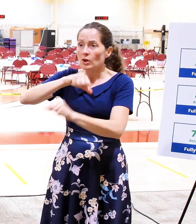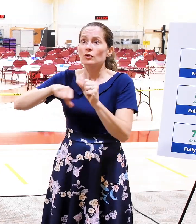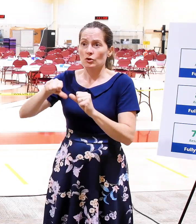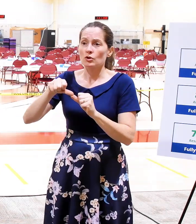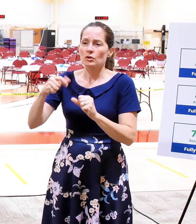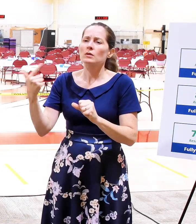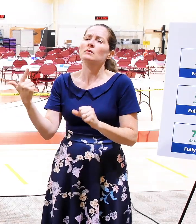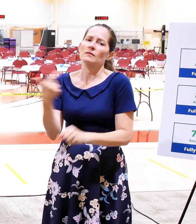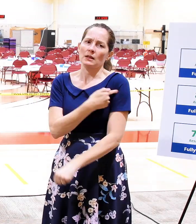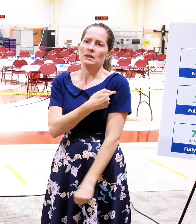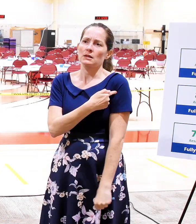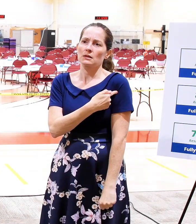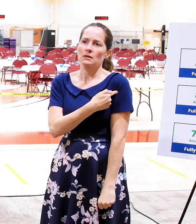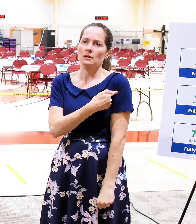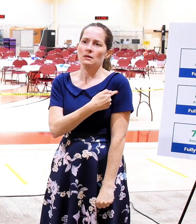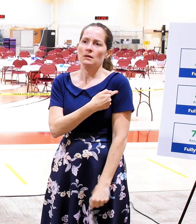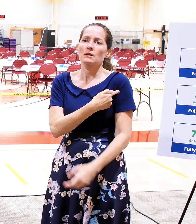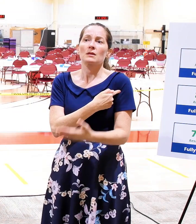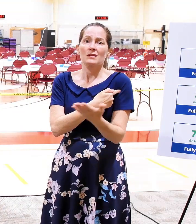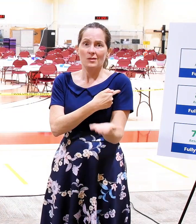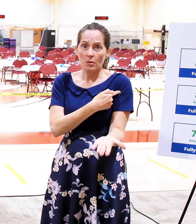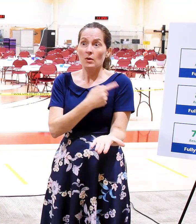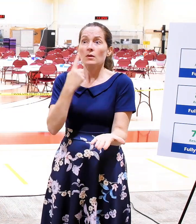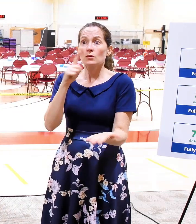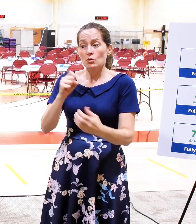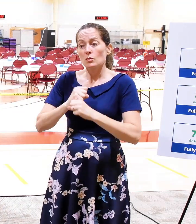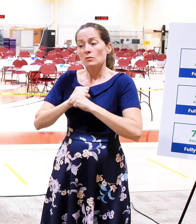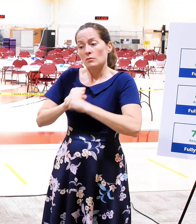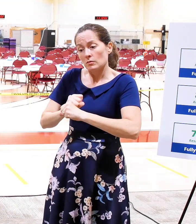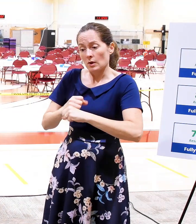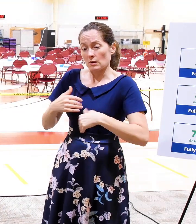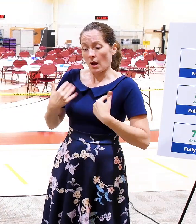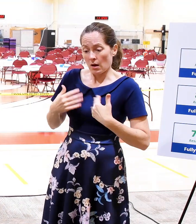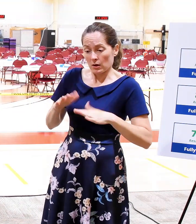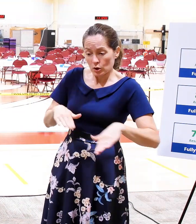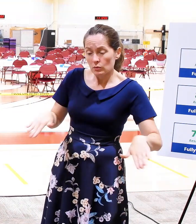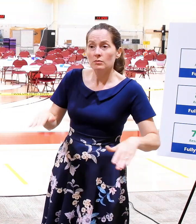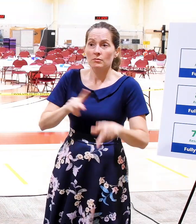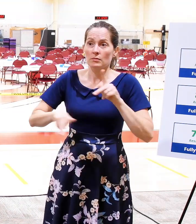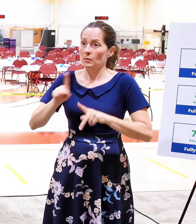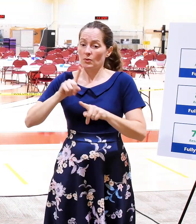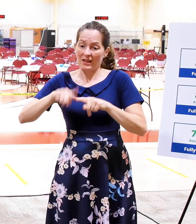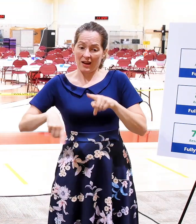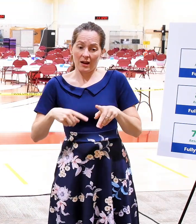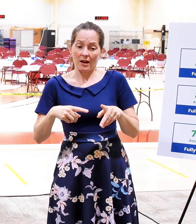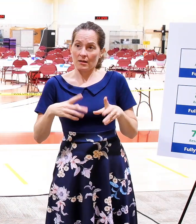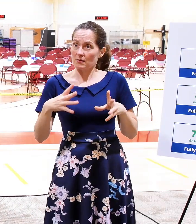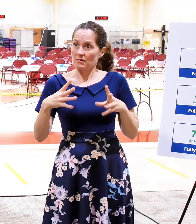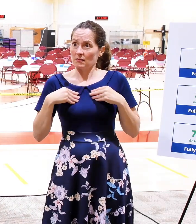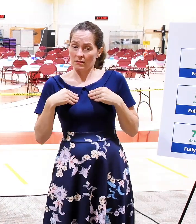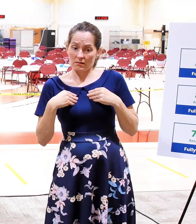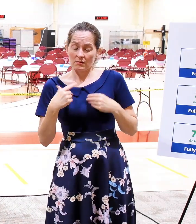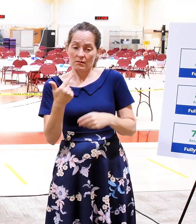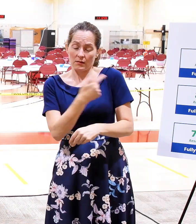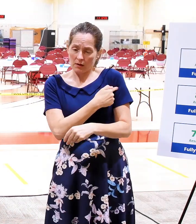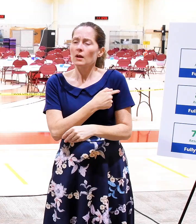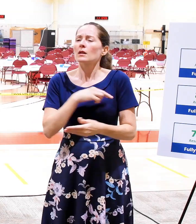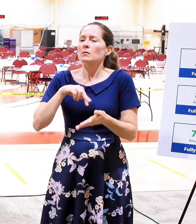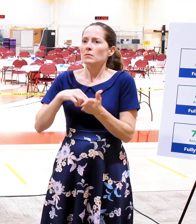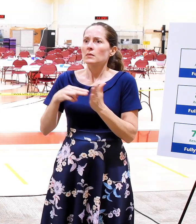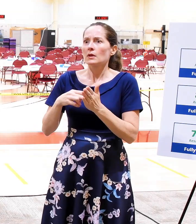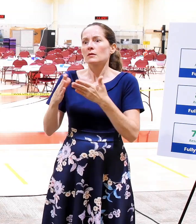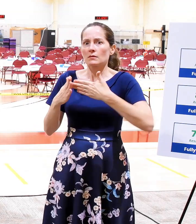must vaccinate as many eligible residents as possible. Despite our amazingly